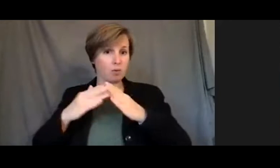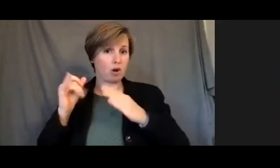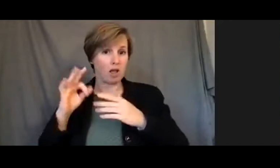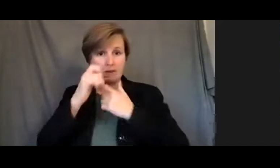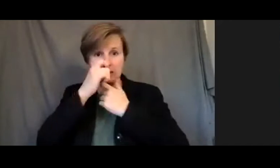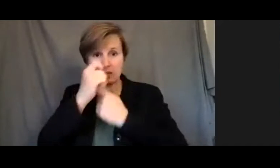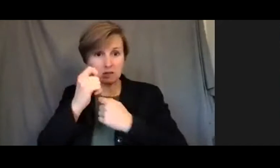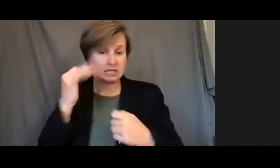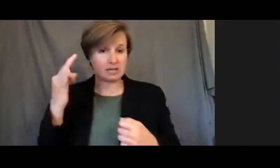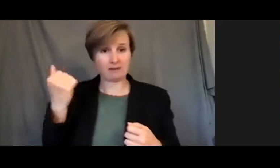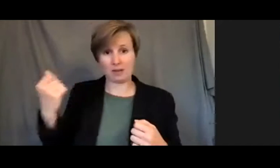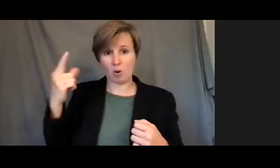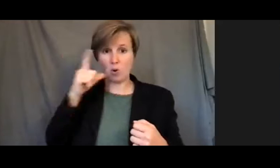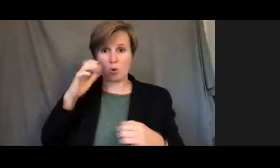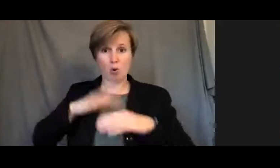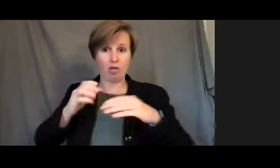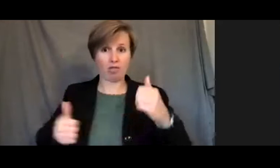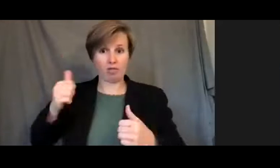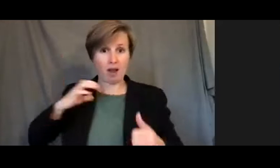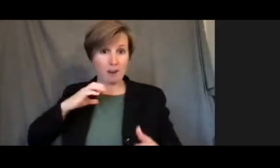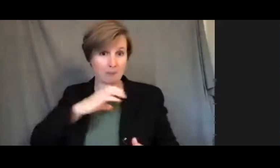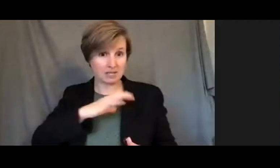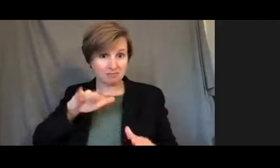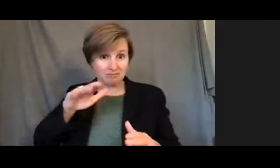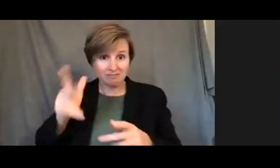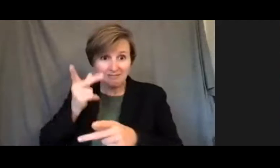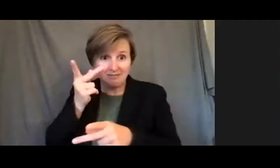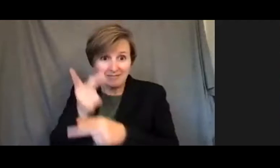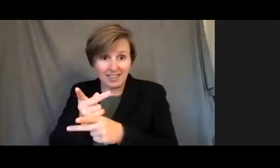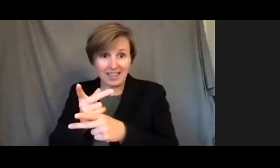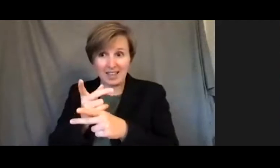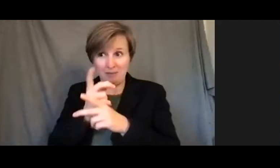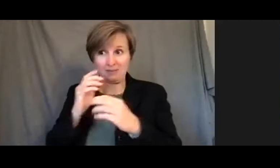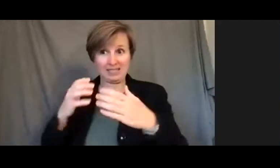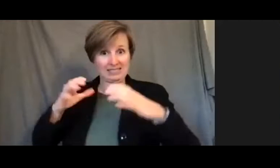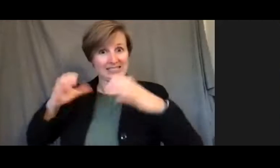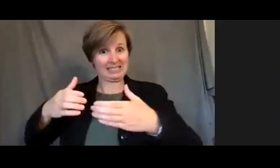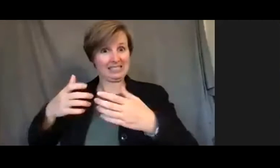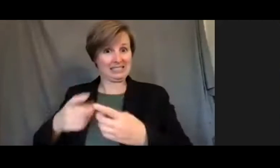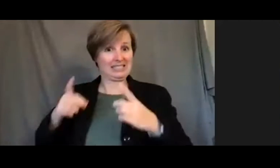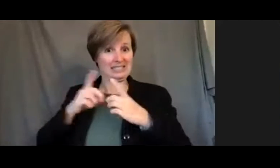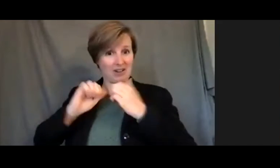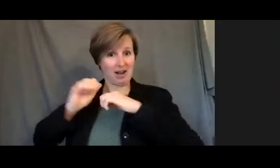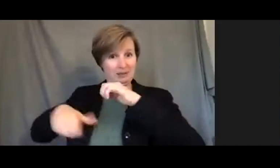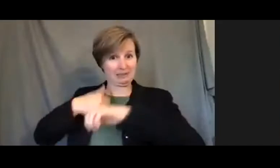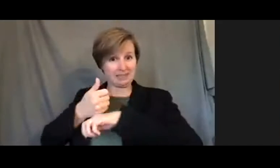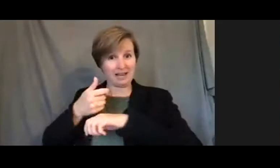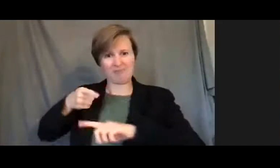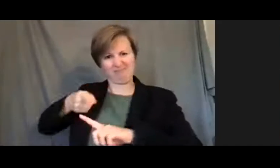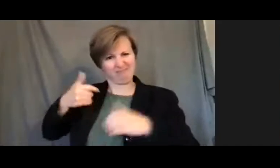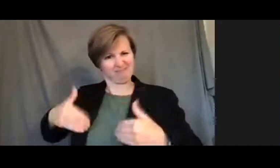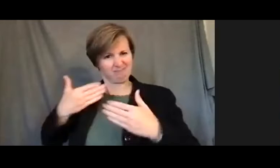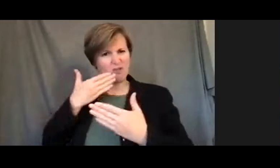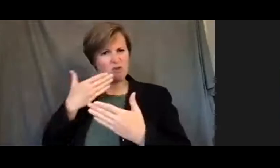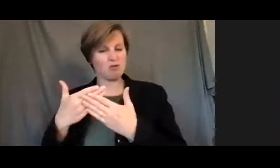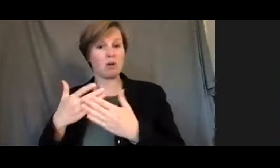anybody on the commission is listening, I would say keep the district out like it is. It's a good district, and